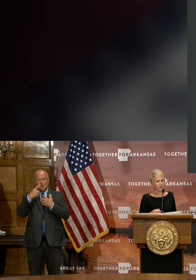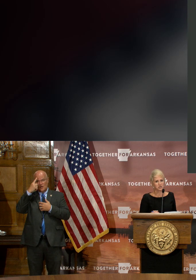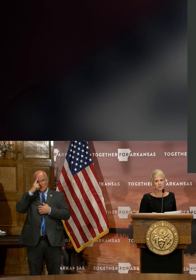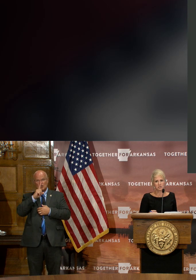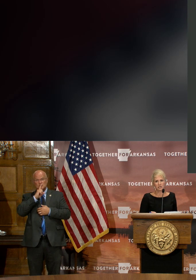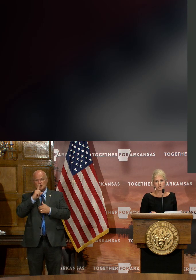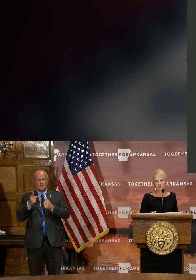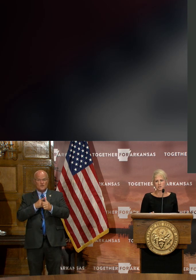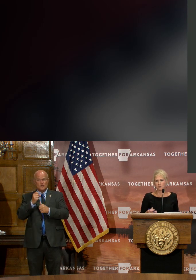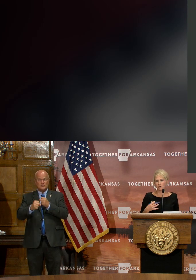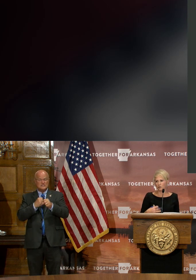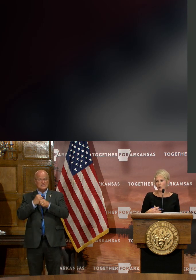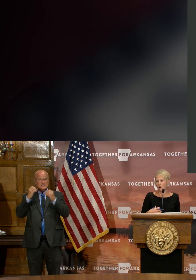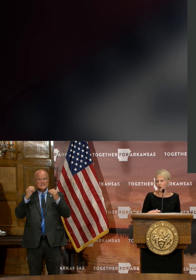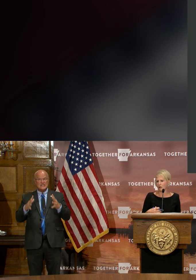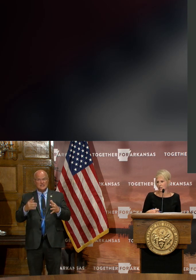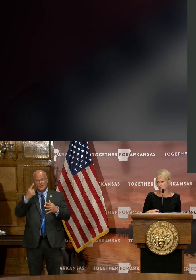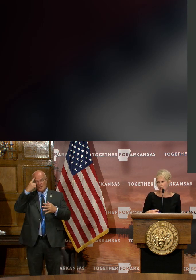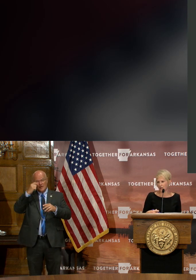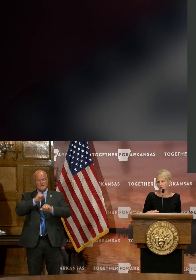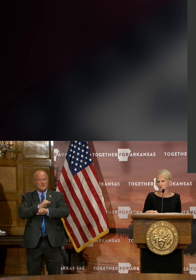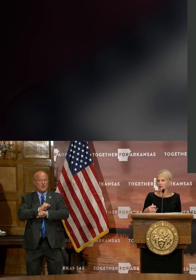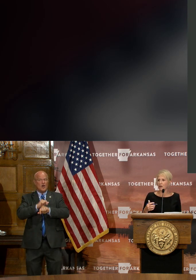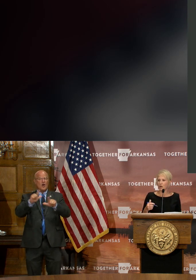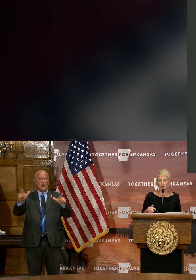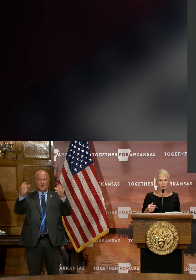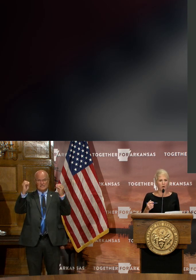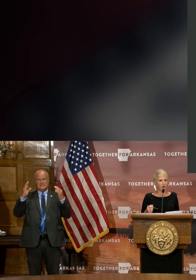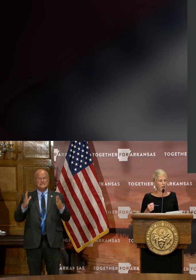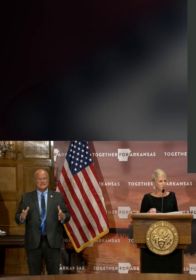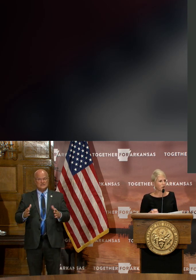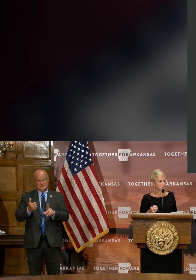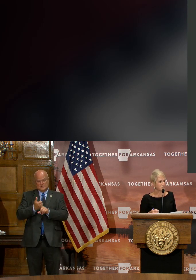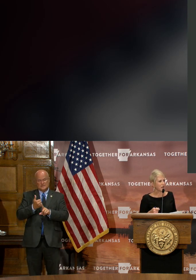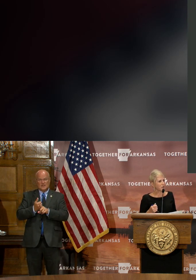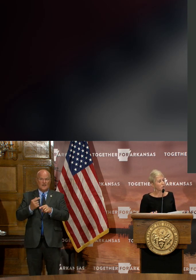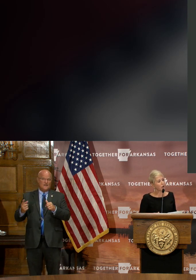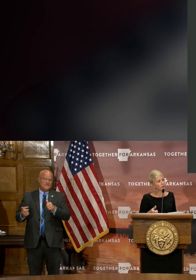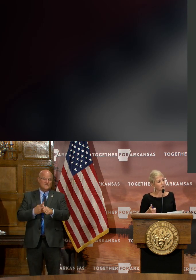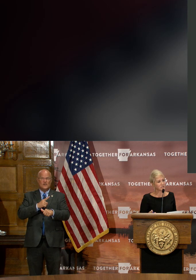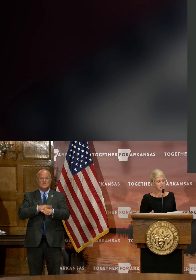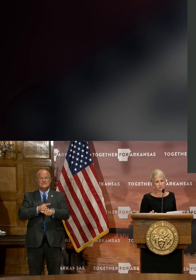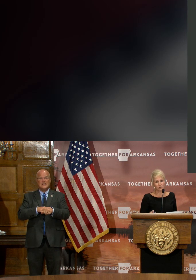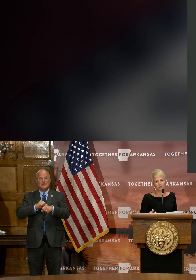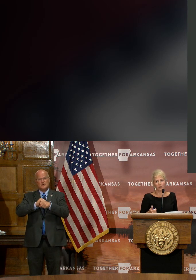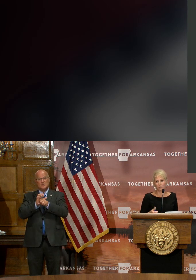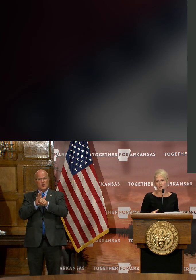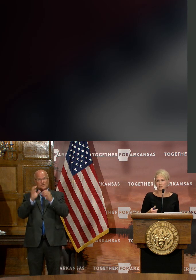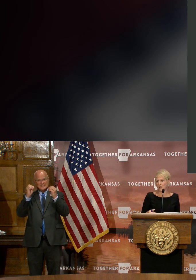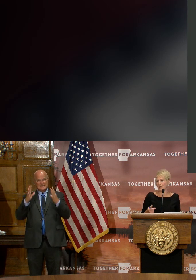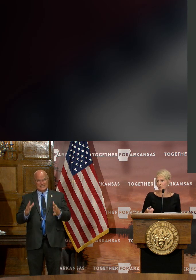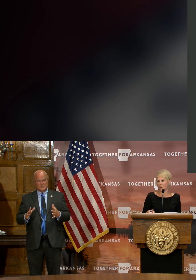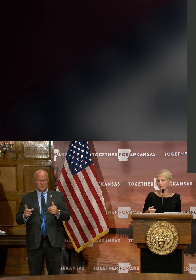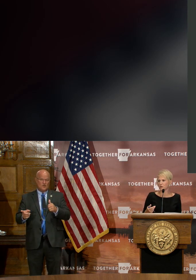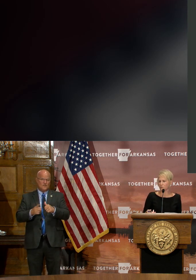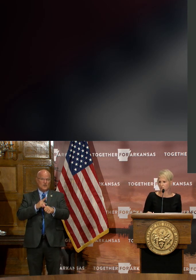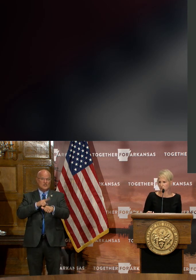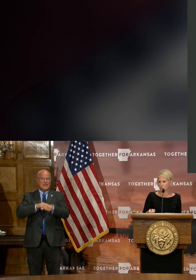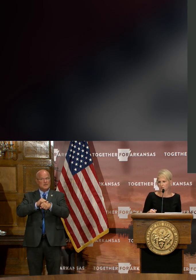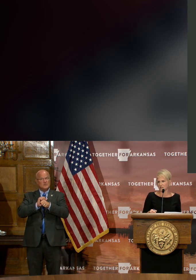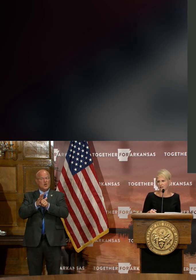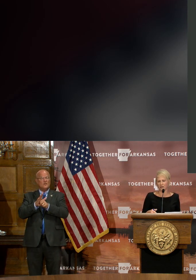true first-year teachers, but for all educators who are a first-time COVID teacher, a first-time